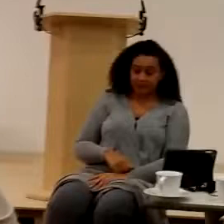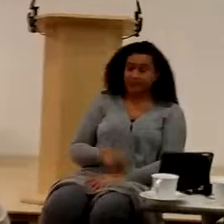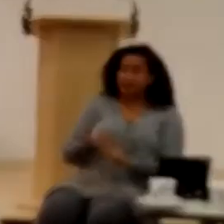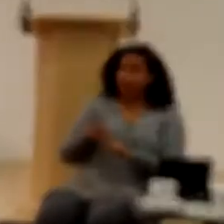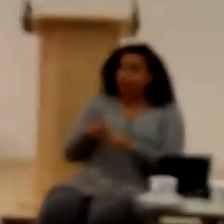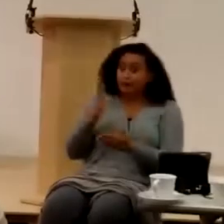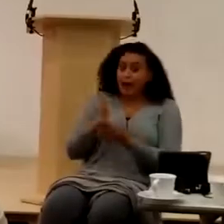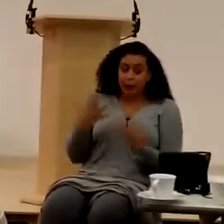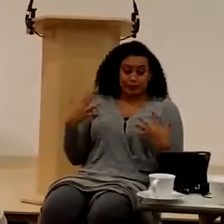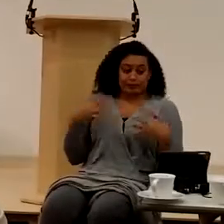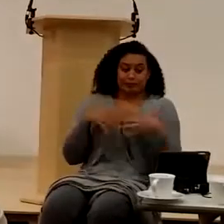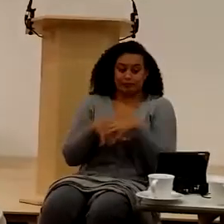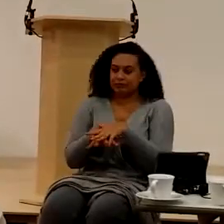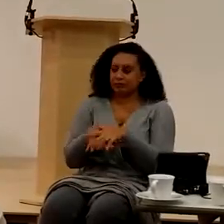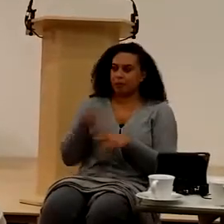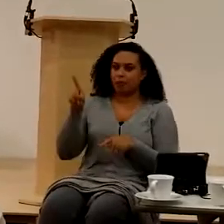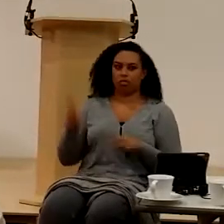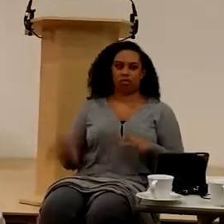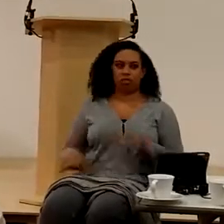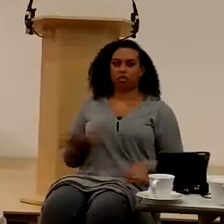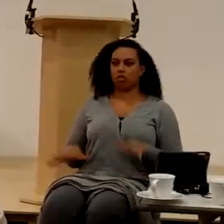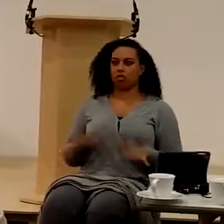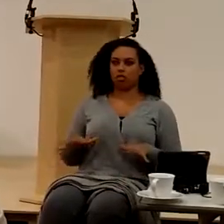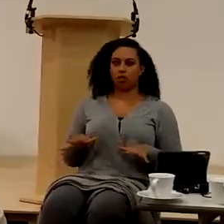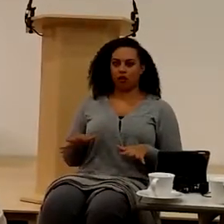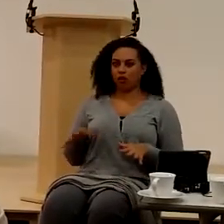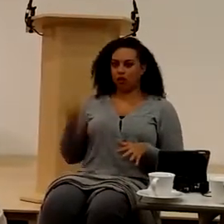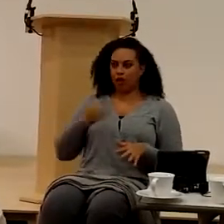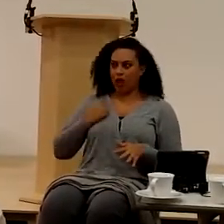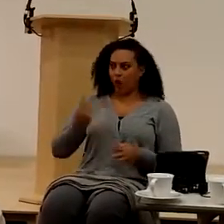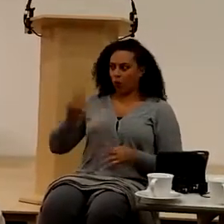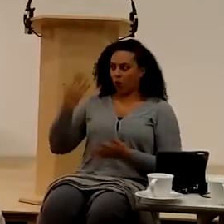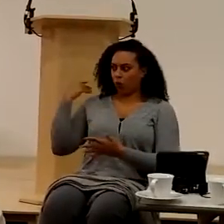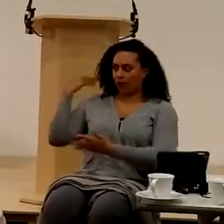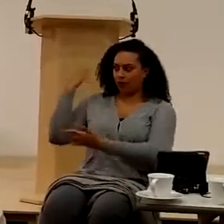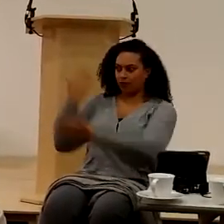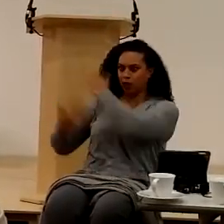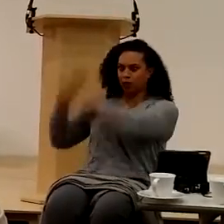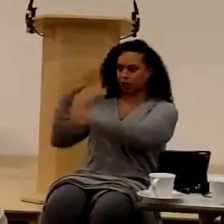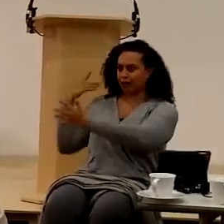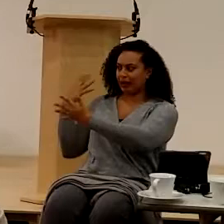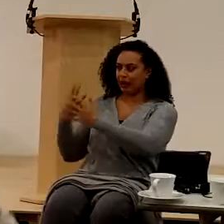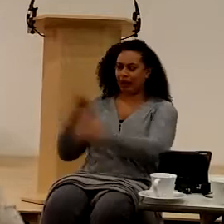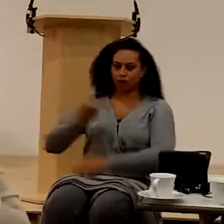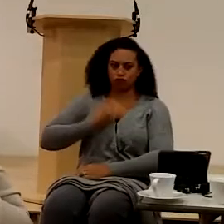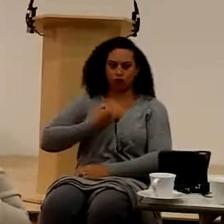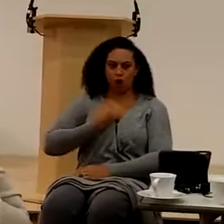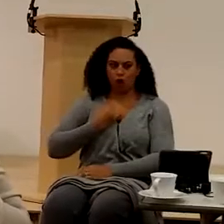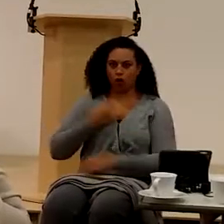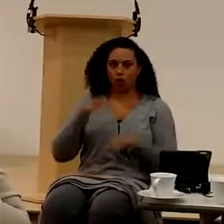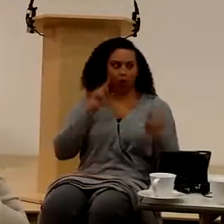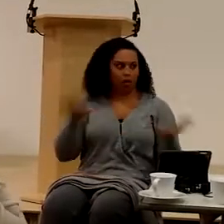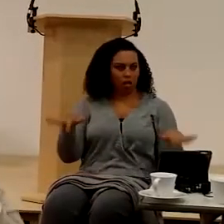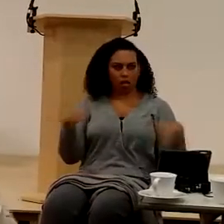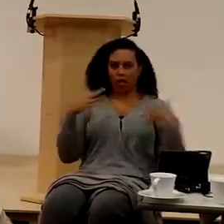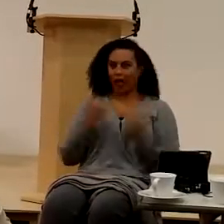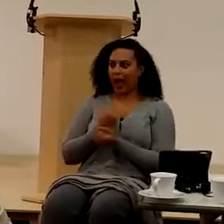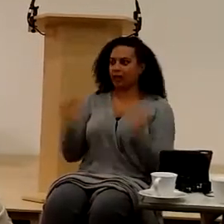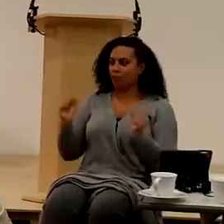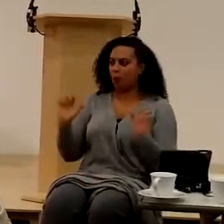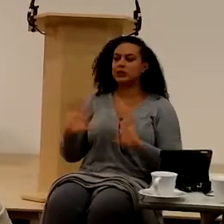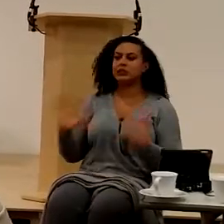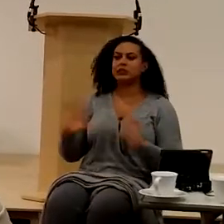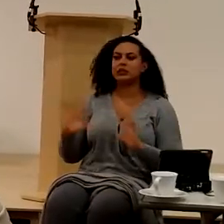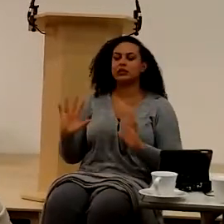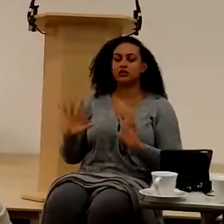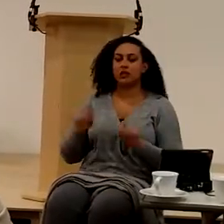the status quo. Our movement is confronted by